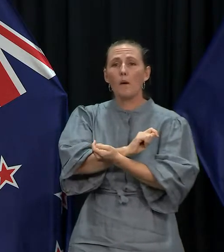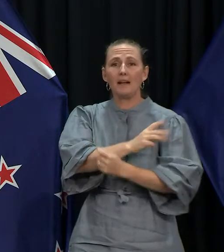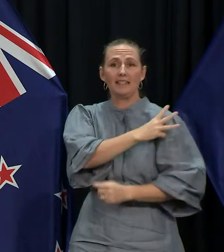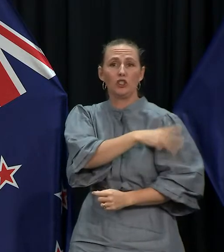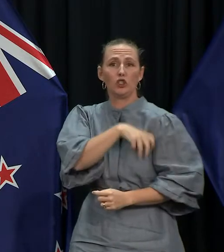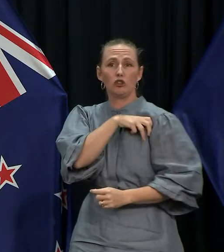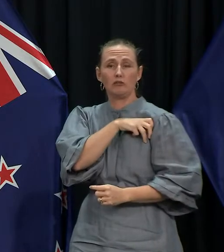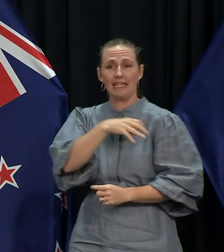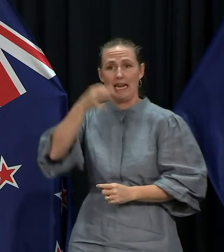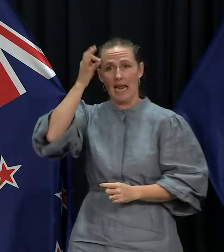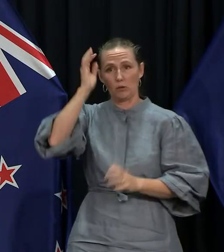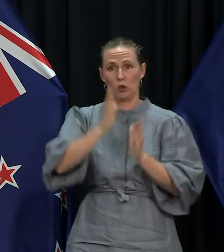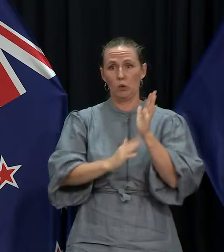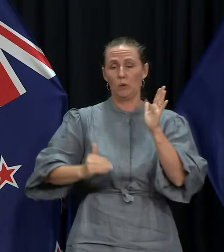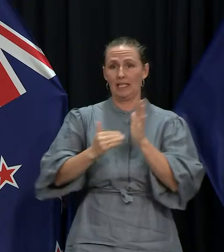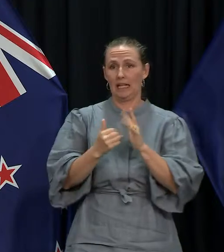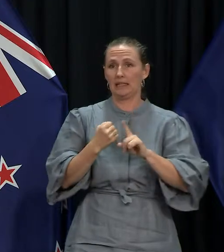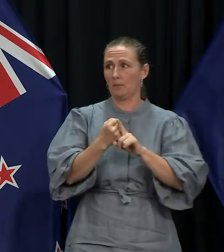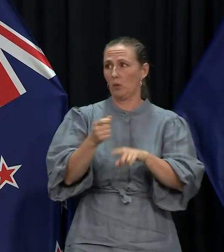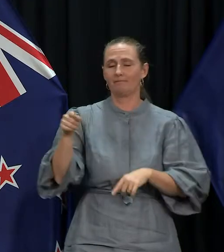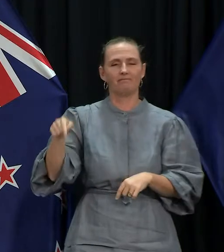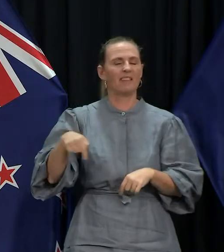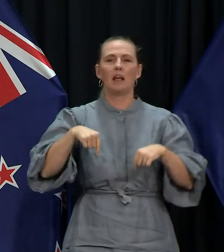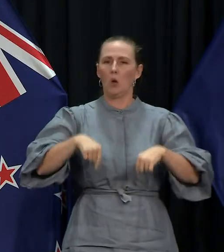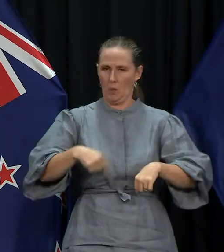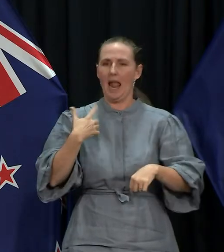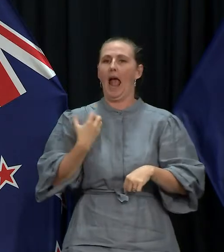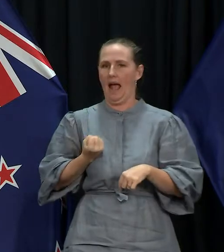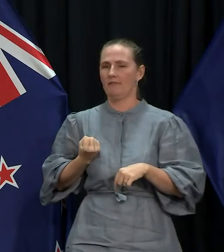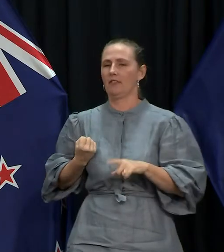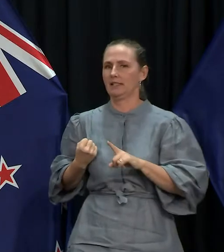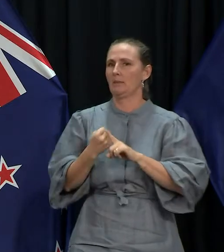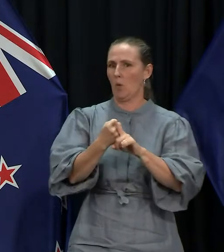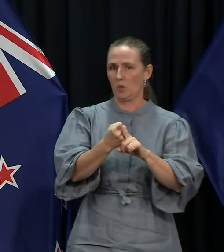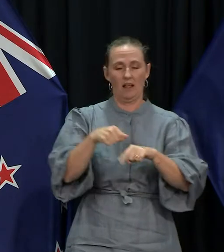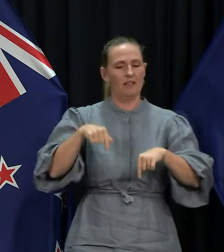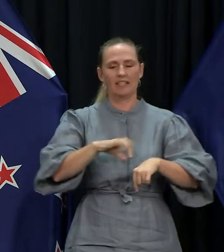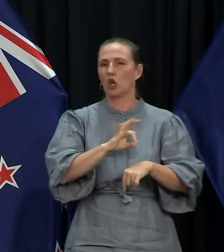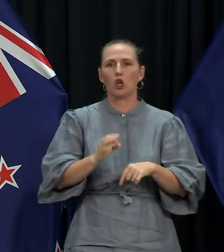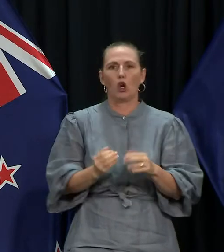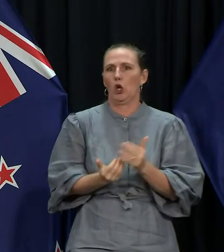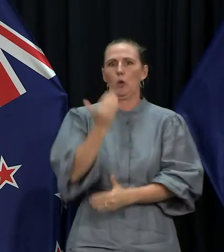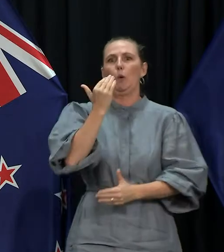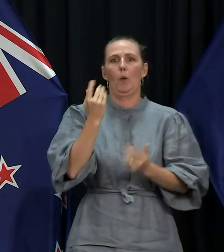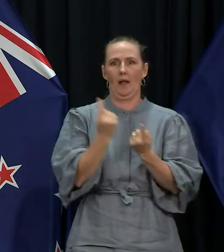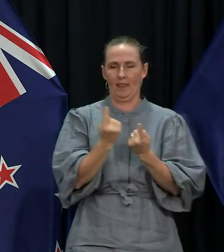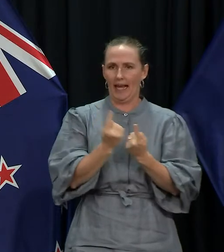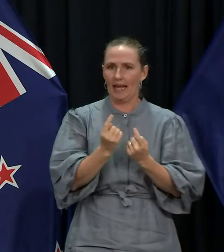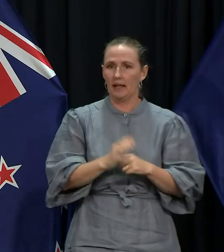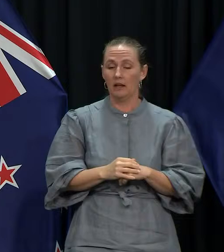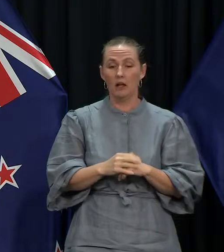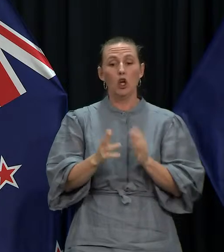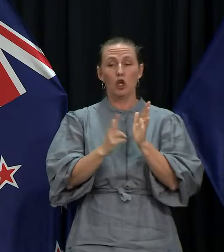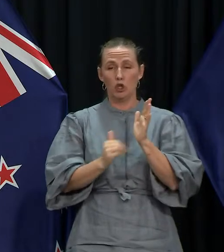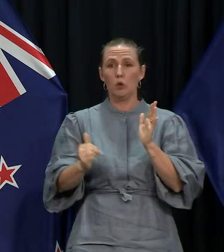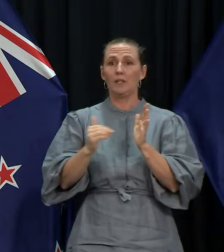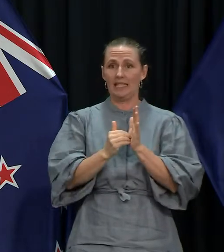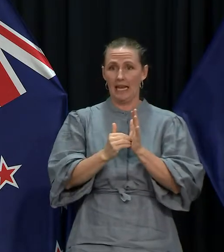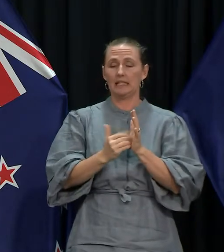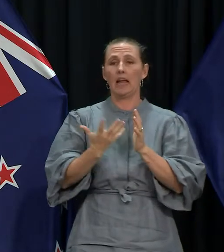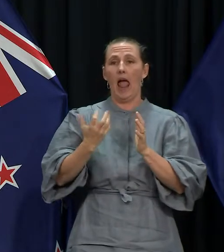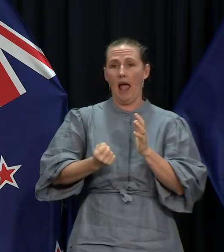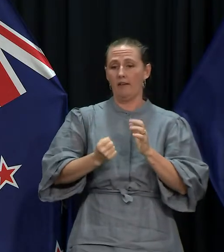support? Yeah, and we have been supportive, and this is not a new issue, and that's why New Zealand has been supportive of a program of reform for the